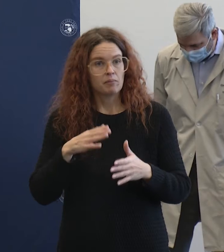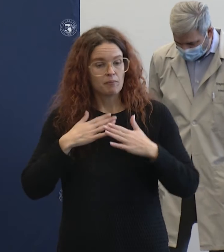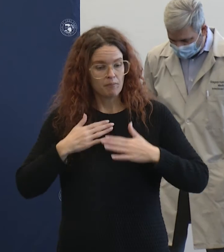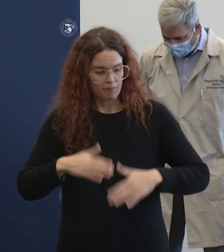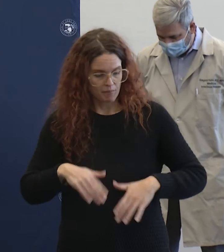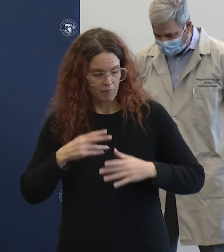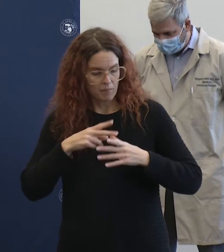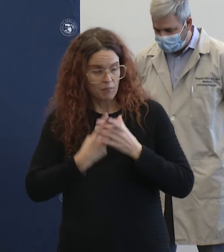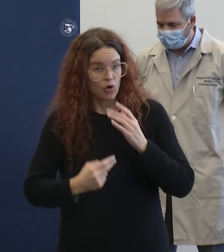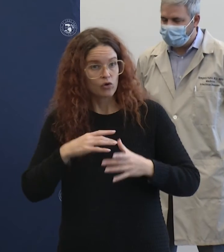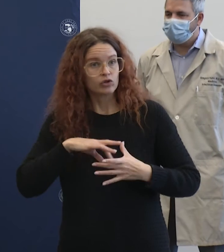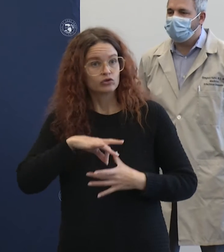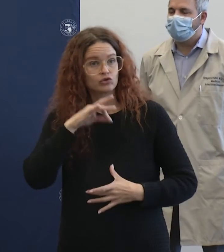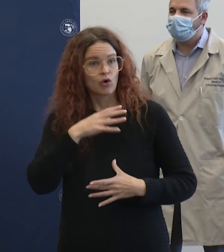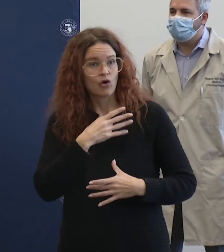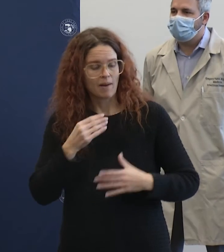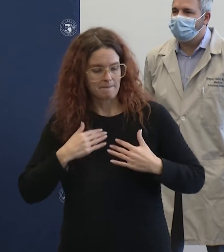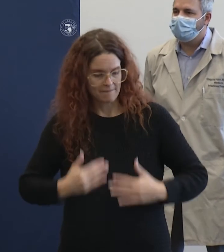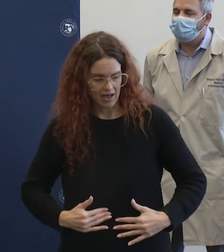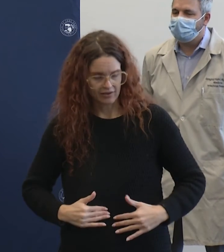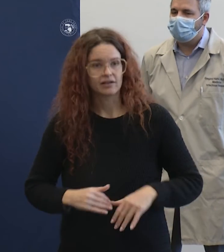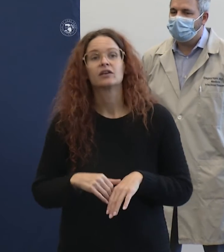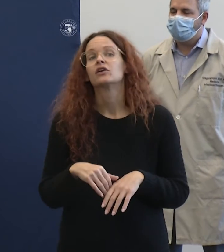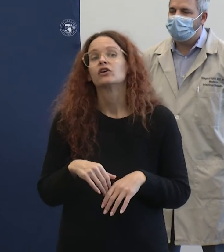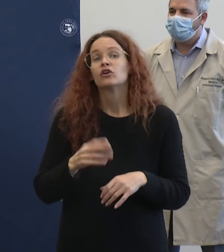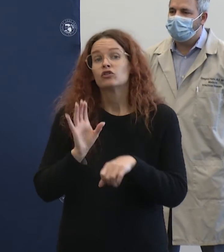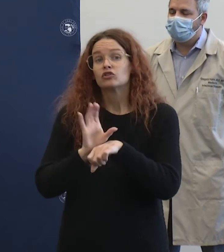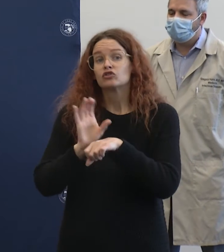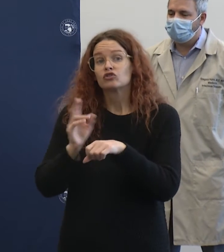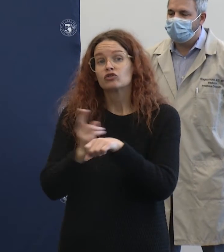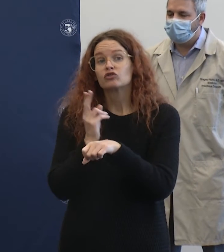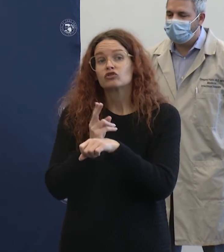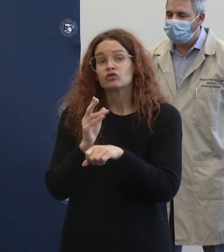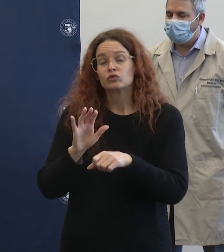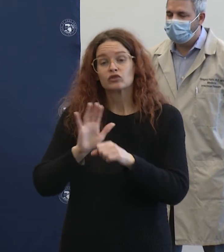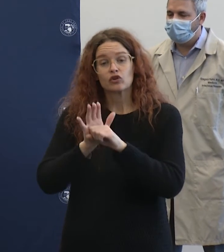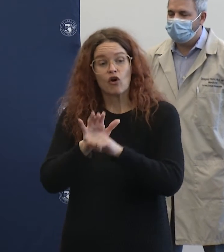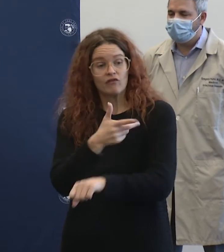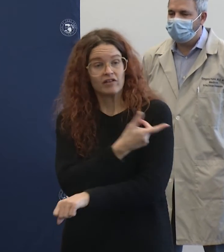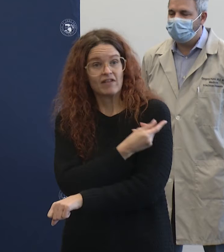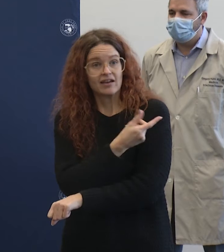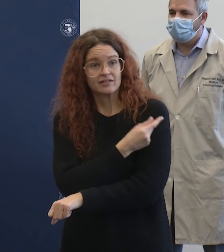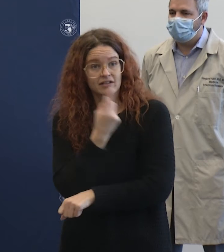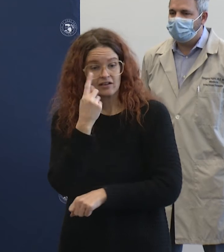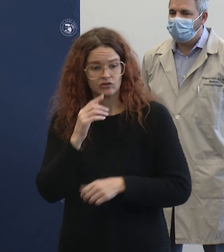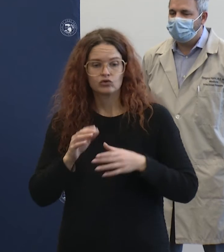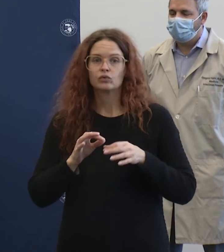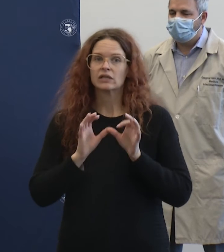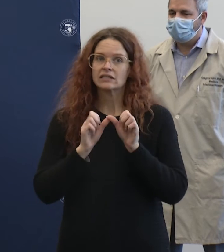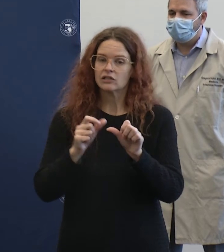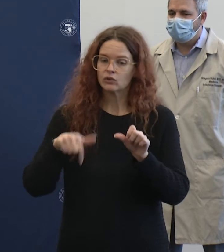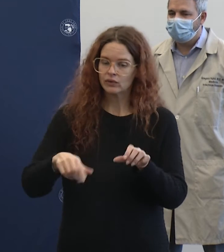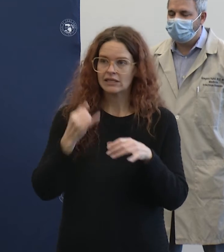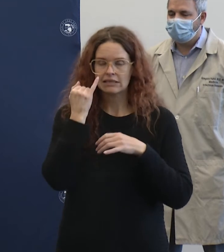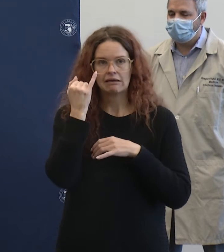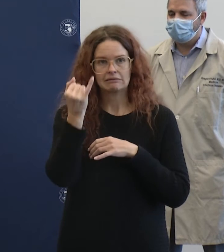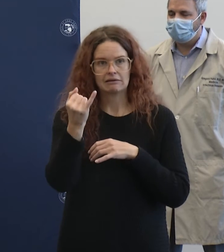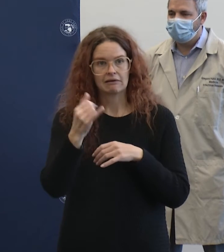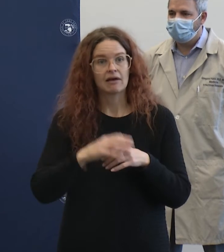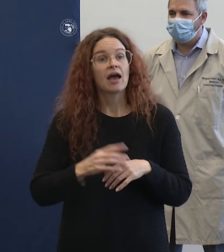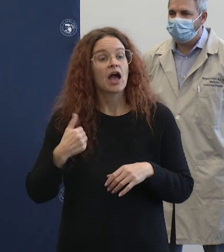Himself. The Church views the COVID-19 vaccine as an extension of this sentiment. As such, the